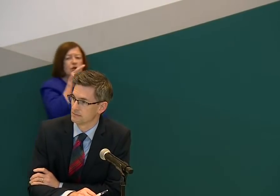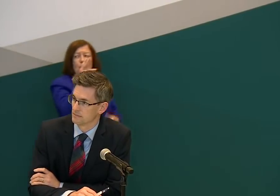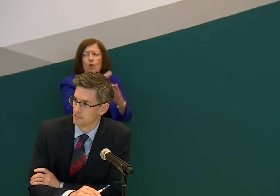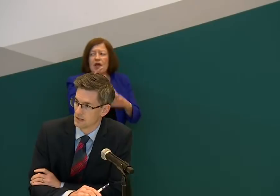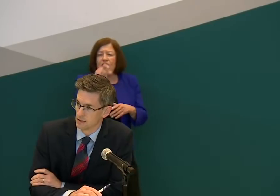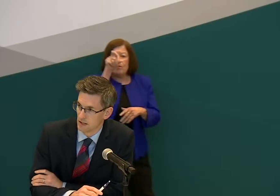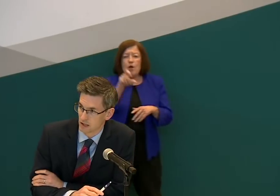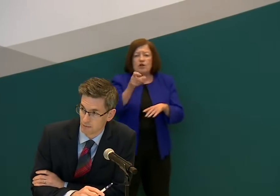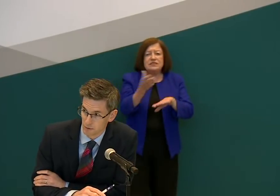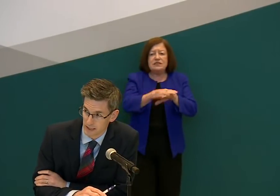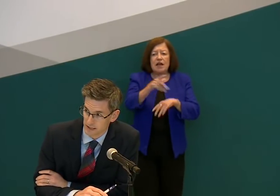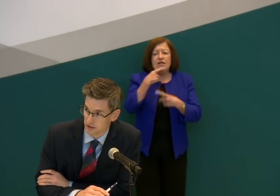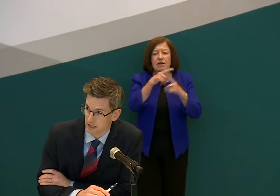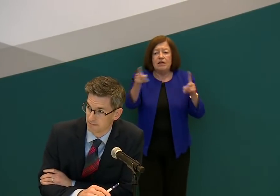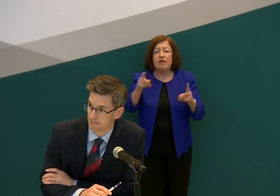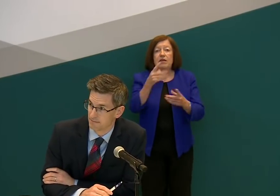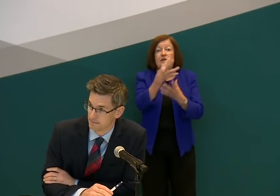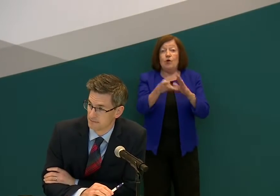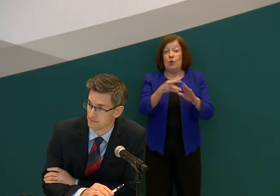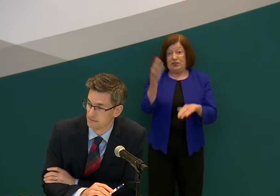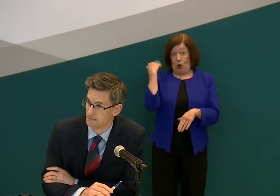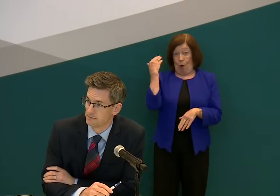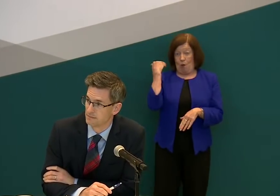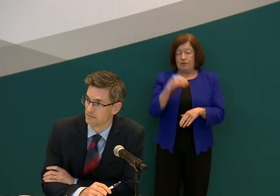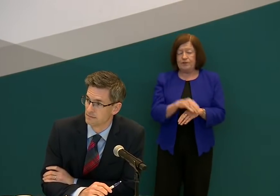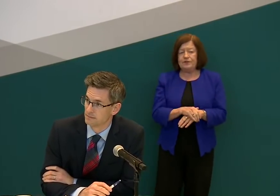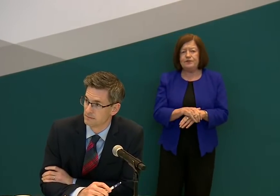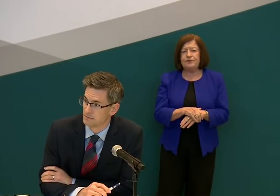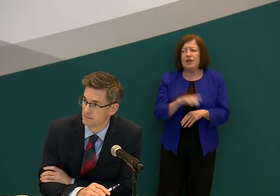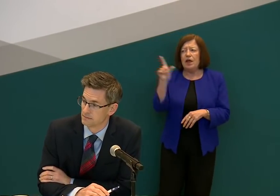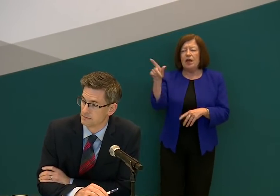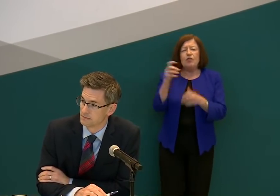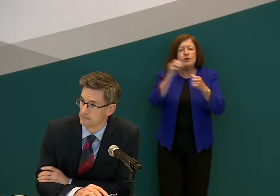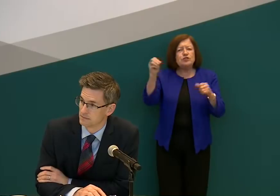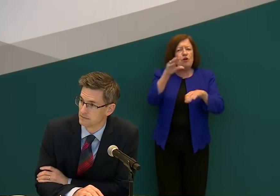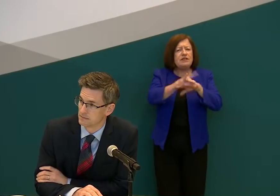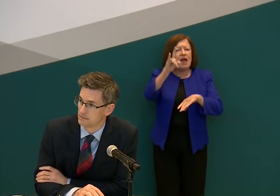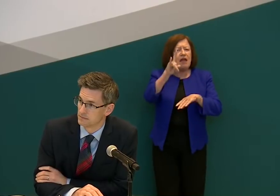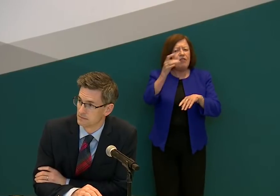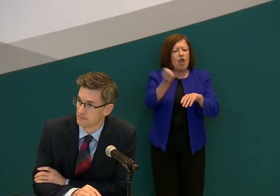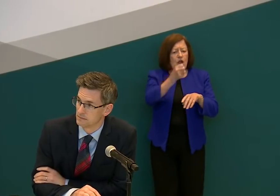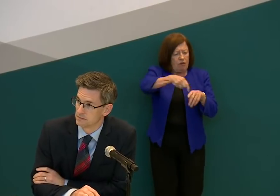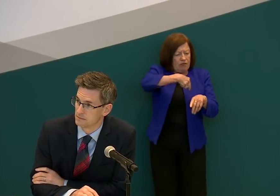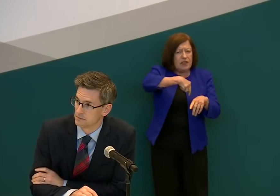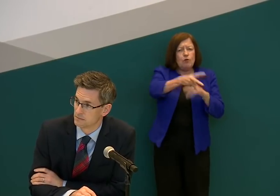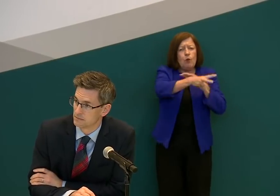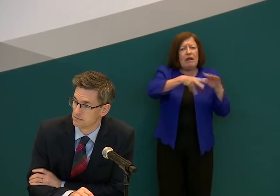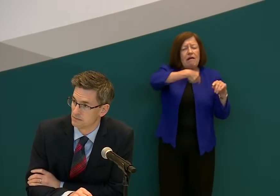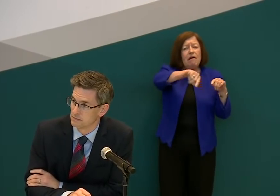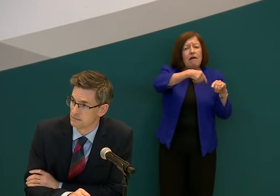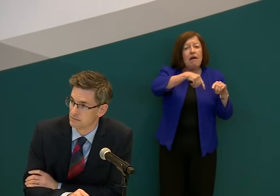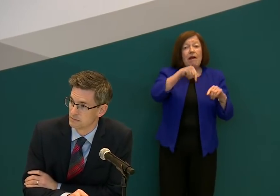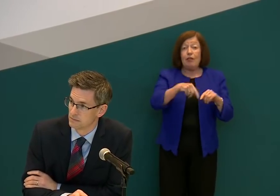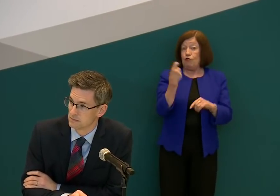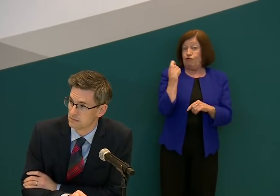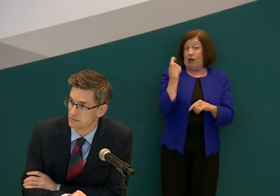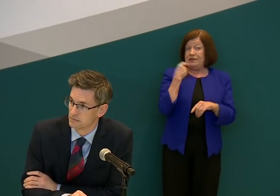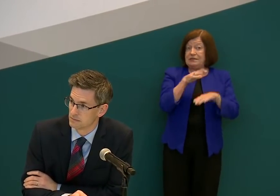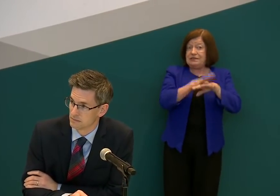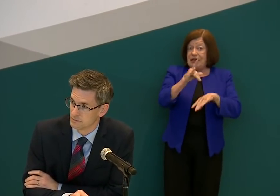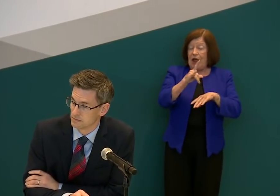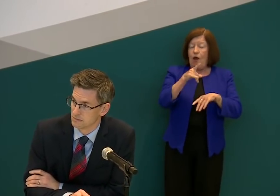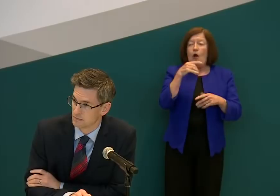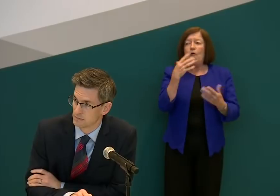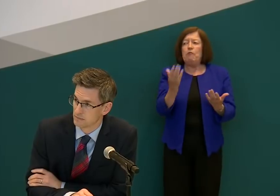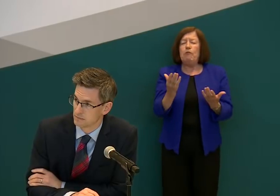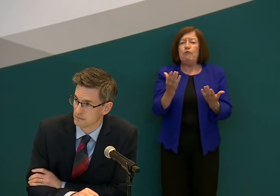today's figures? A couple of weeks ago, Shane. And I know there was another death earlier in this week as well. Are they recent deaths, or because I know there